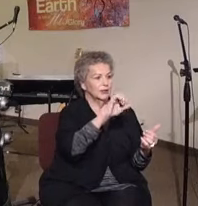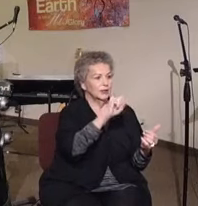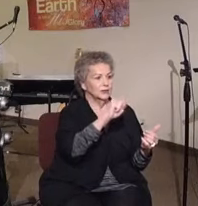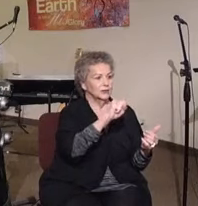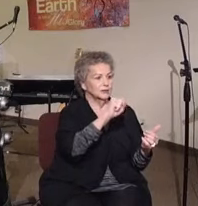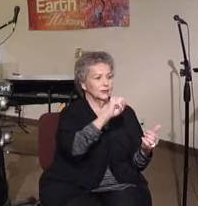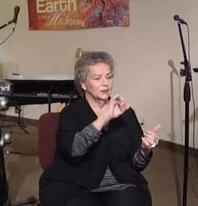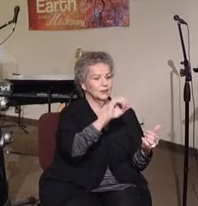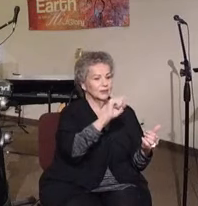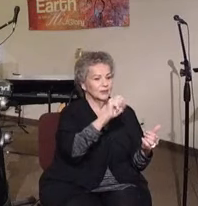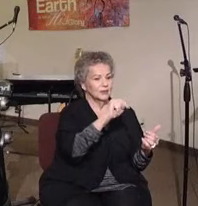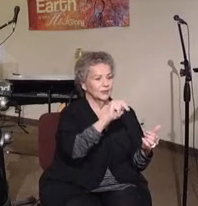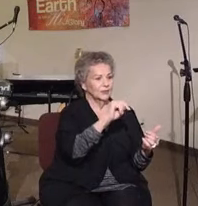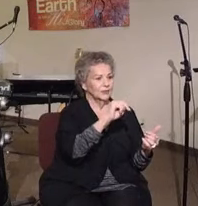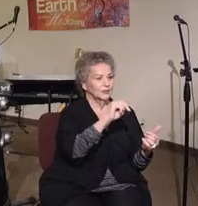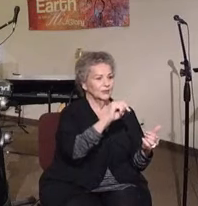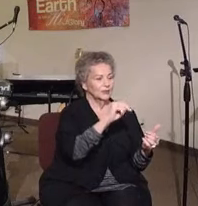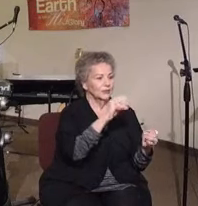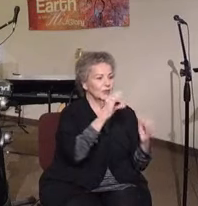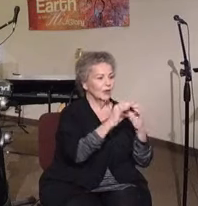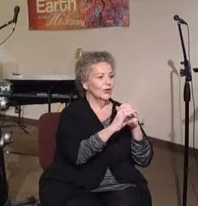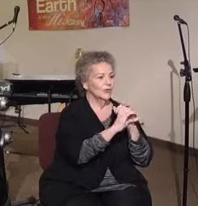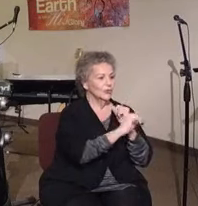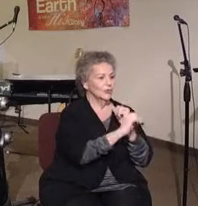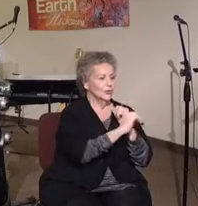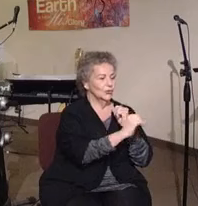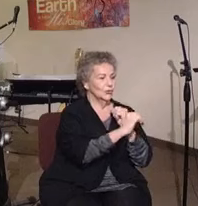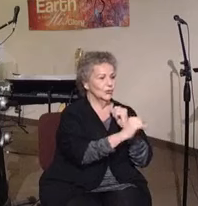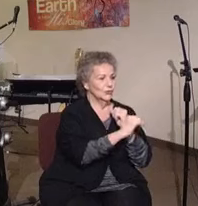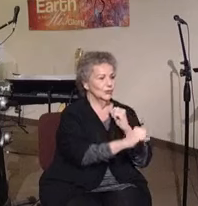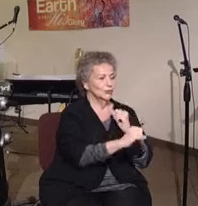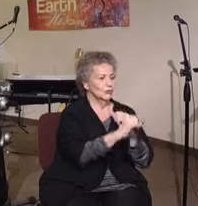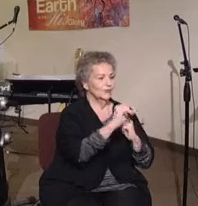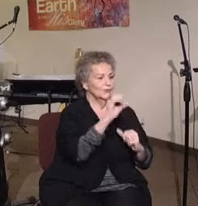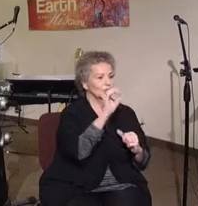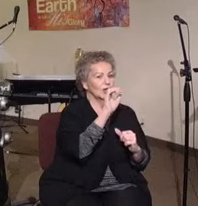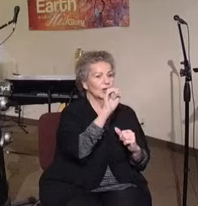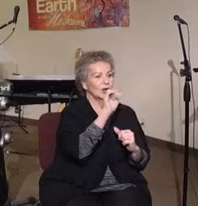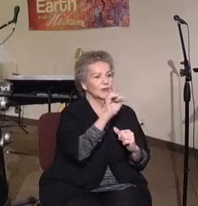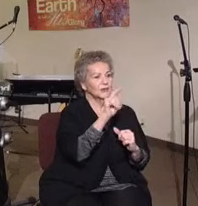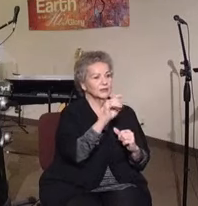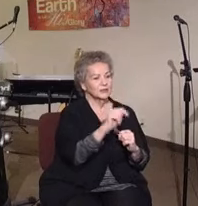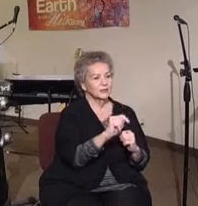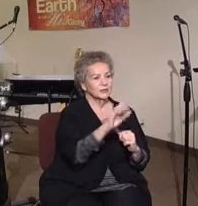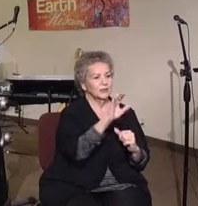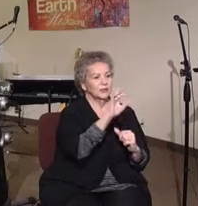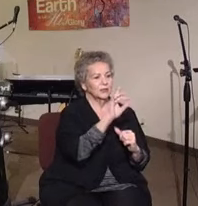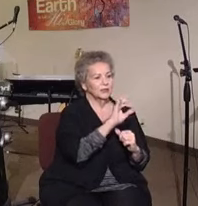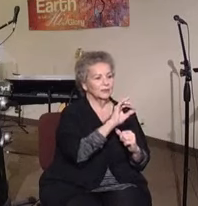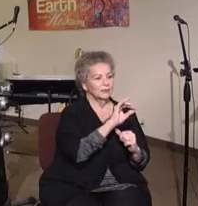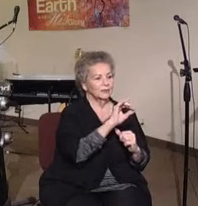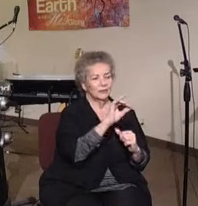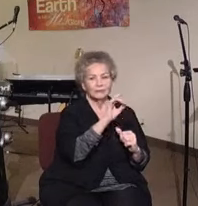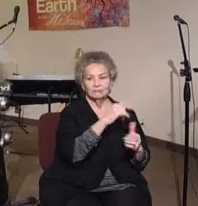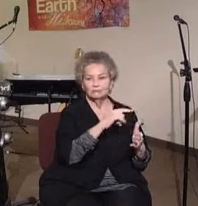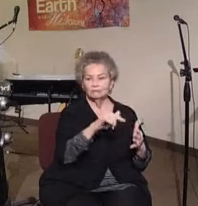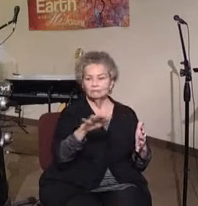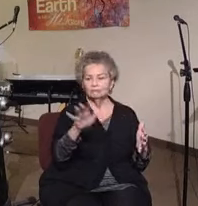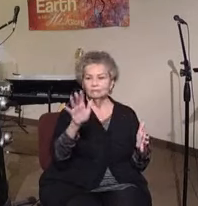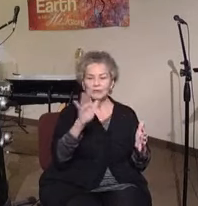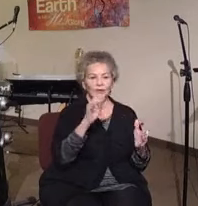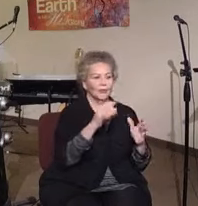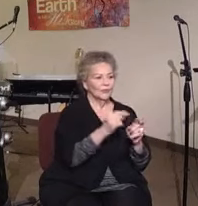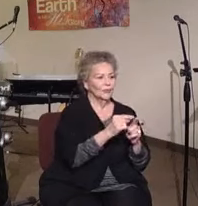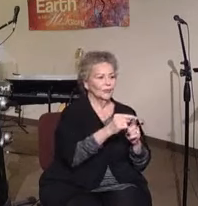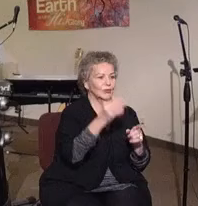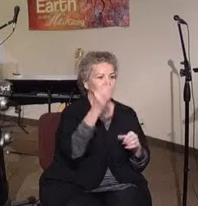Wow. Accuracy, infallibility, authenticity of the Word of God. Satan